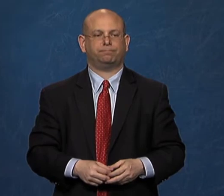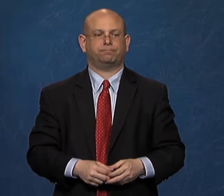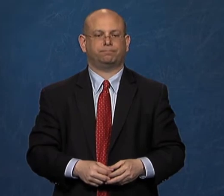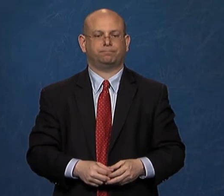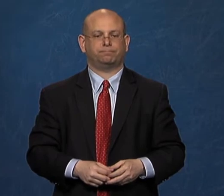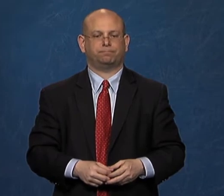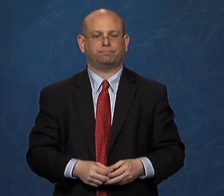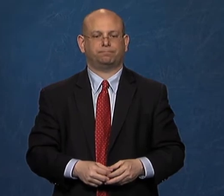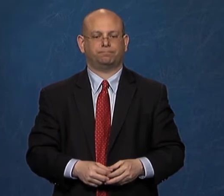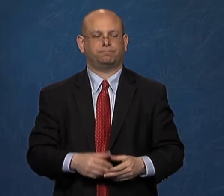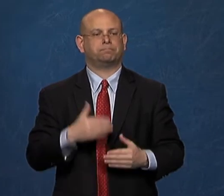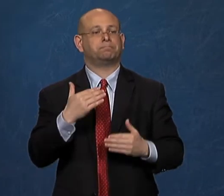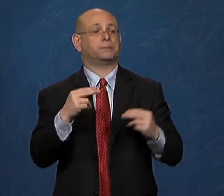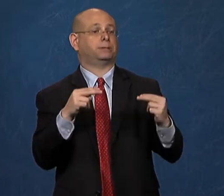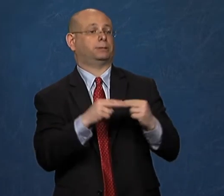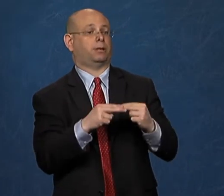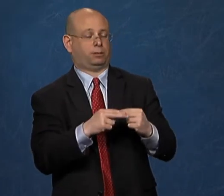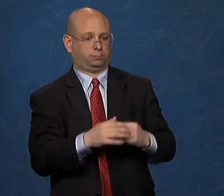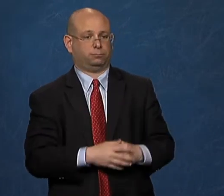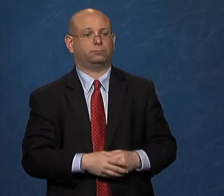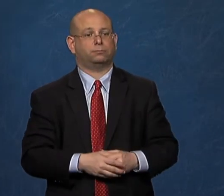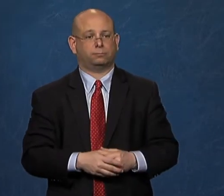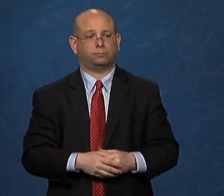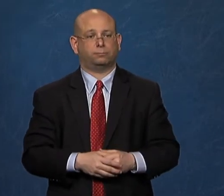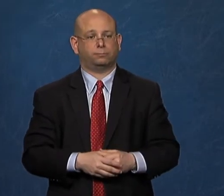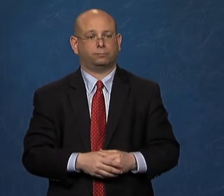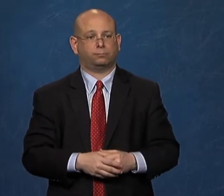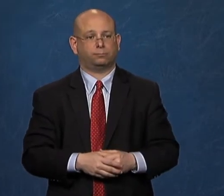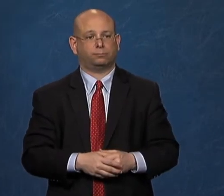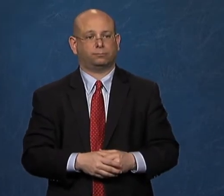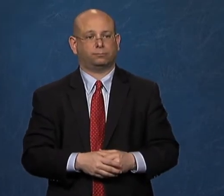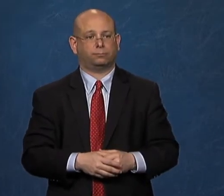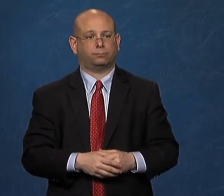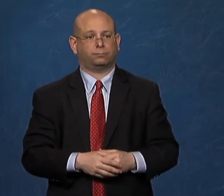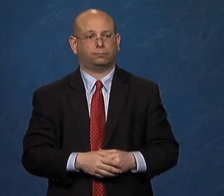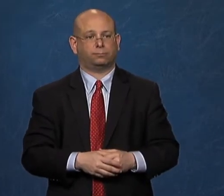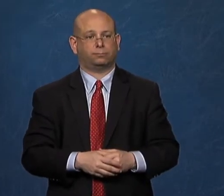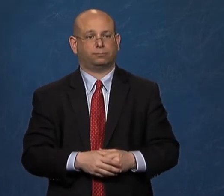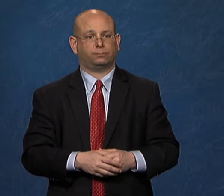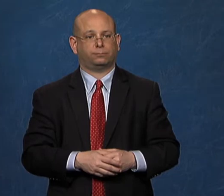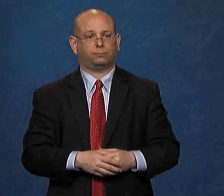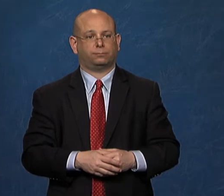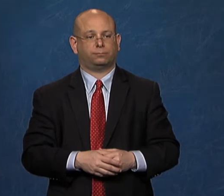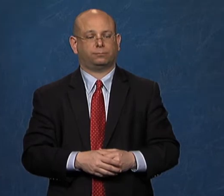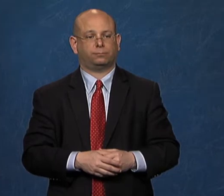access the visual TV screen. Let's take a look at the next slide.